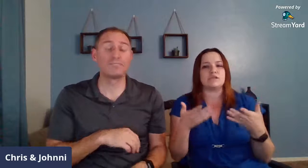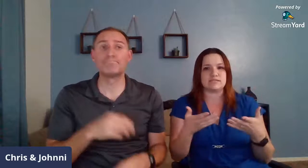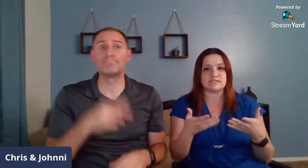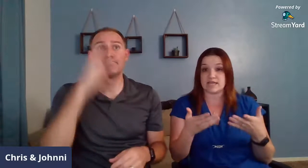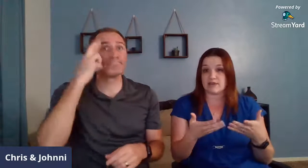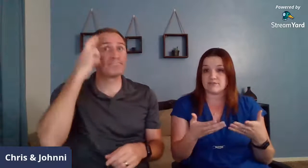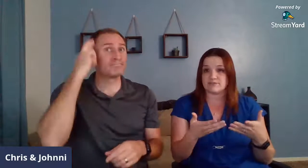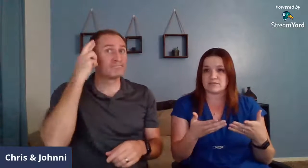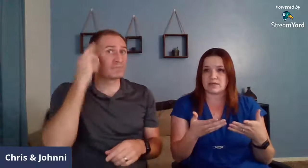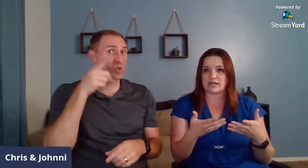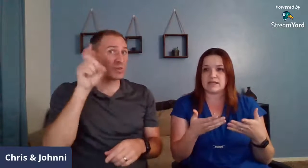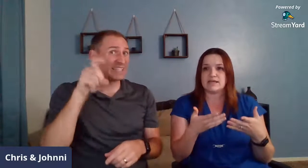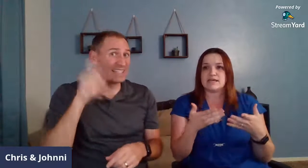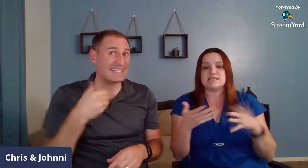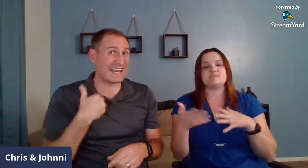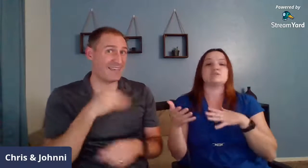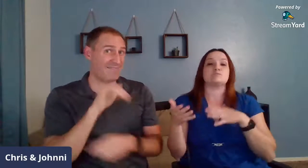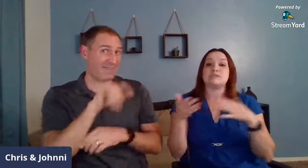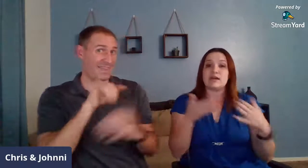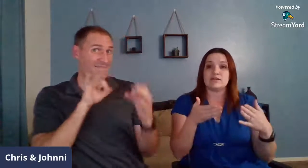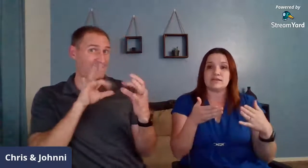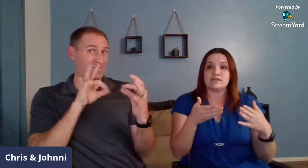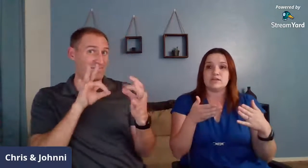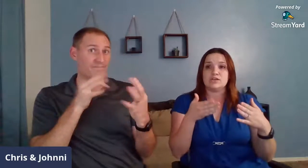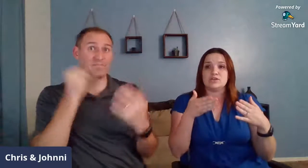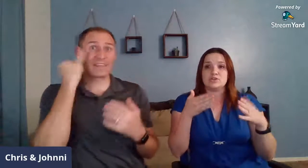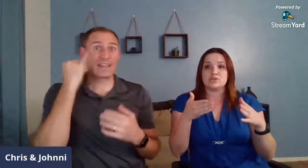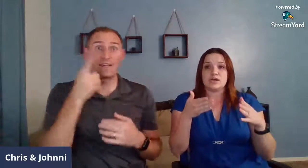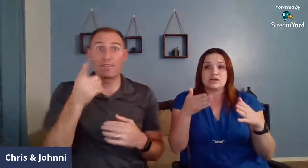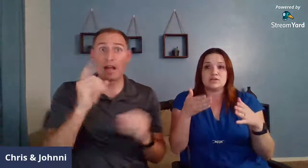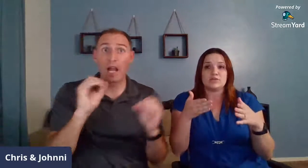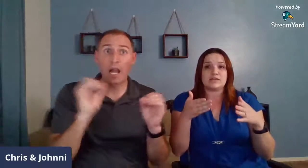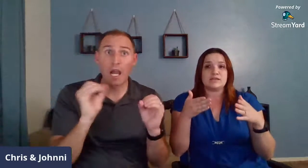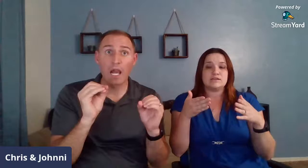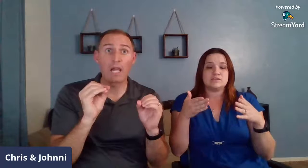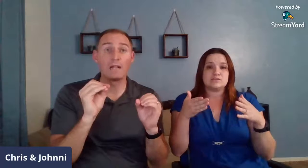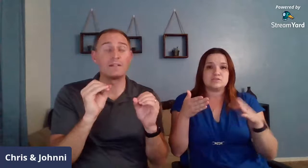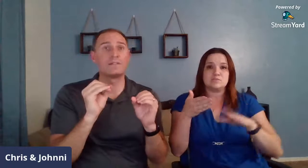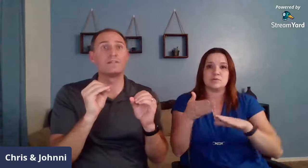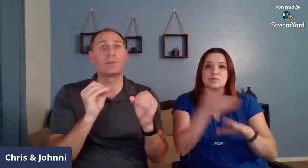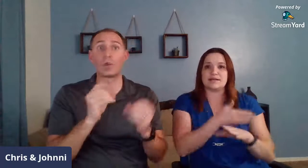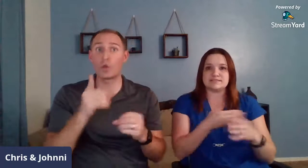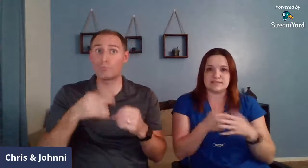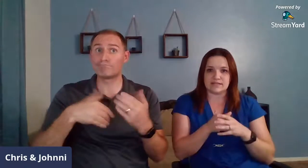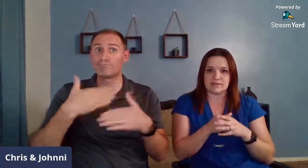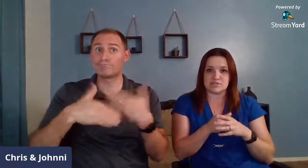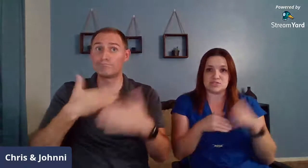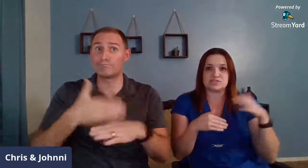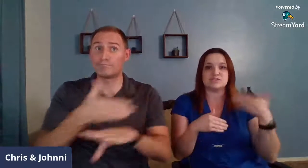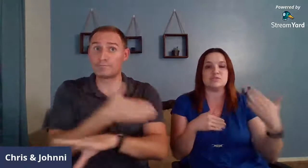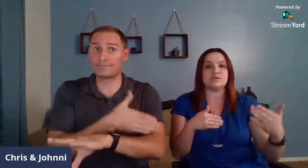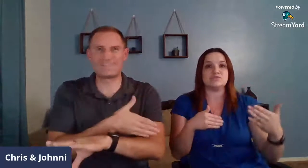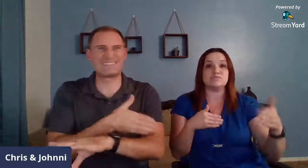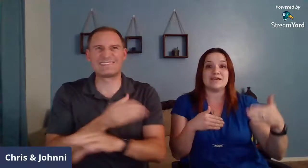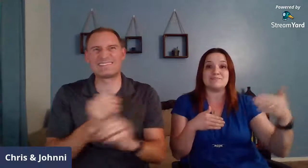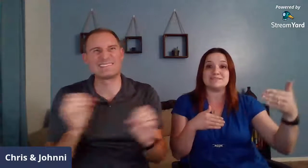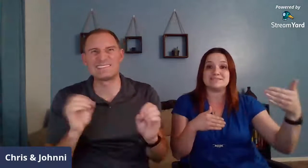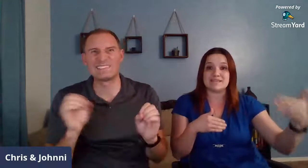need to have feedback is because without it, you're not going to progress in the language. You're still going to make